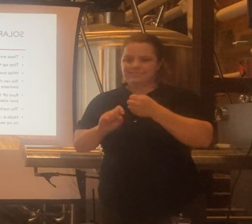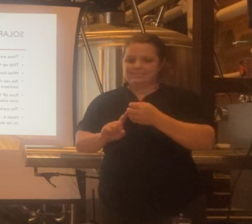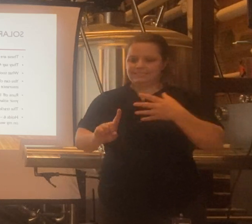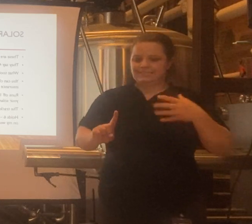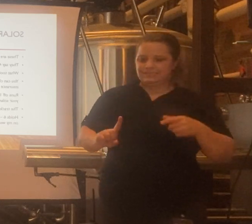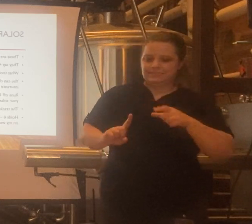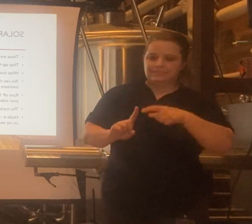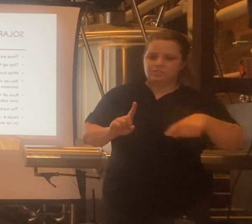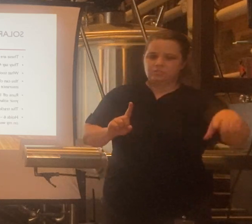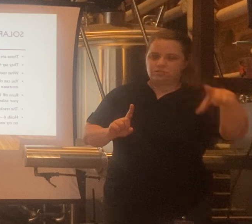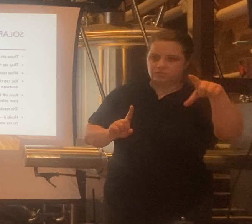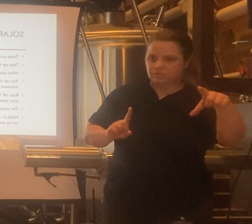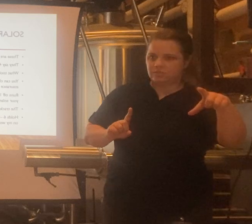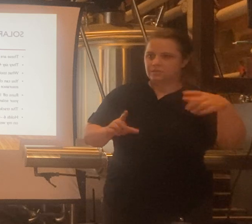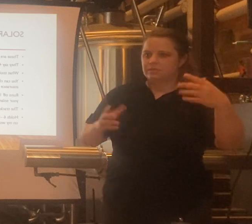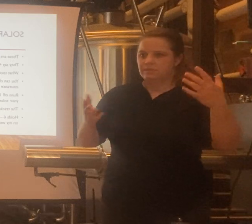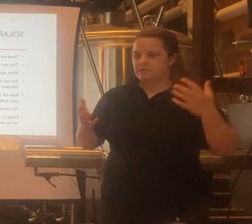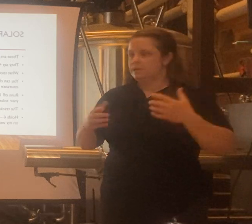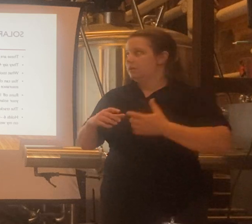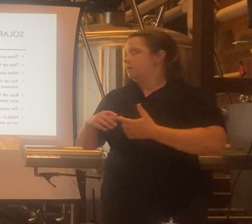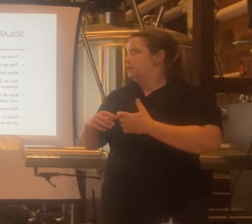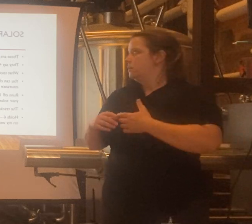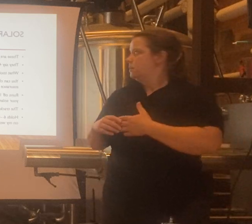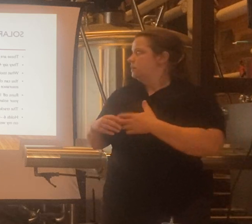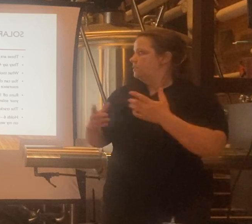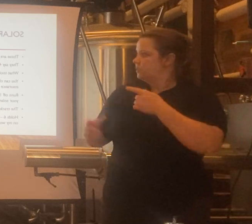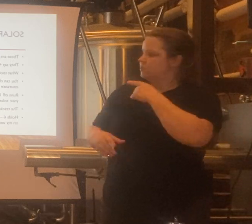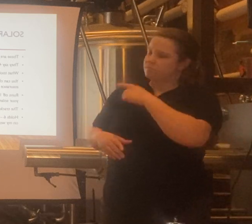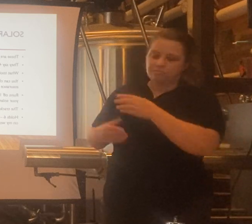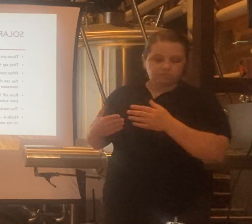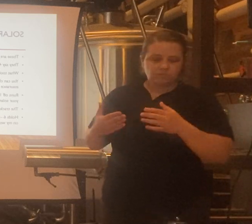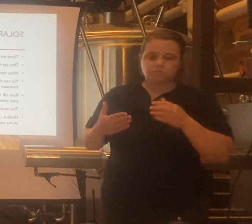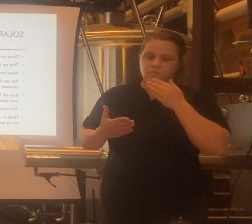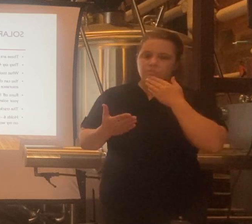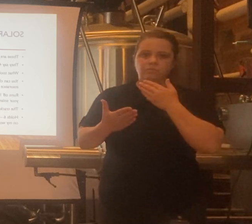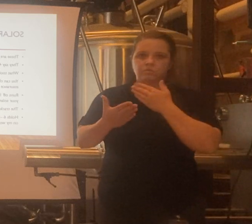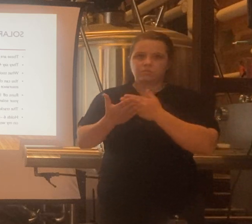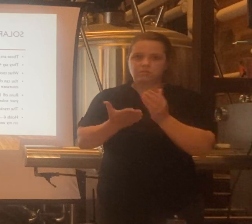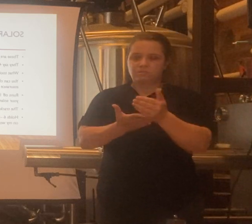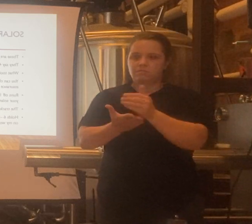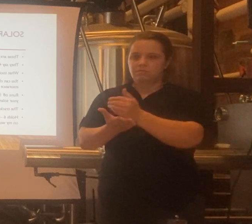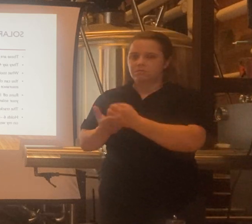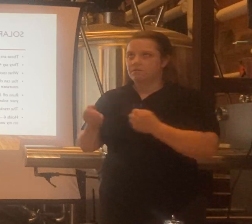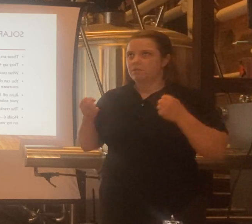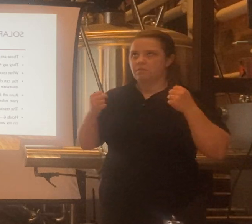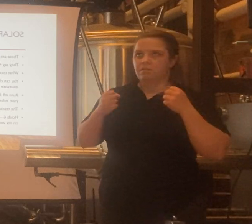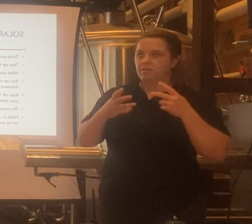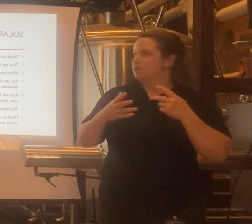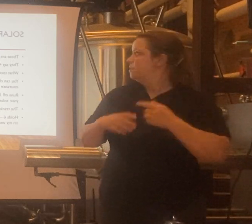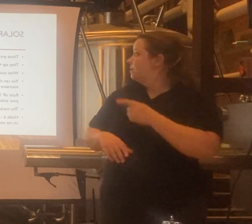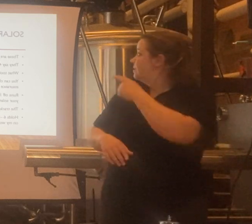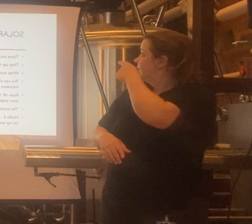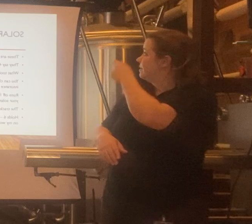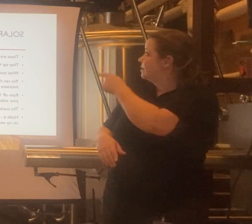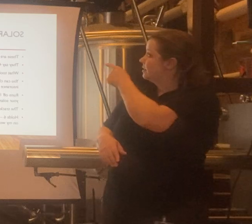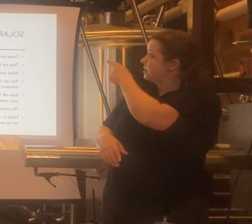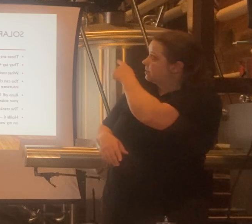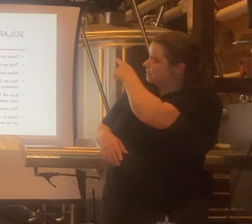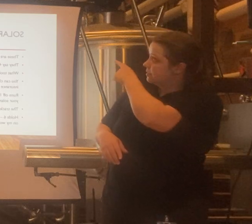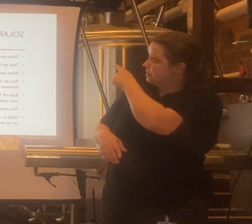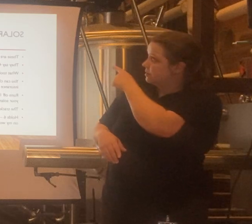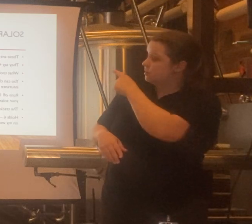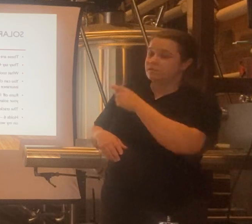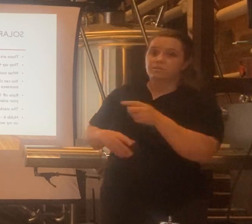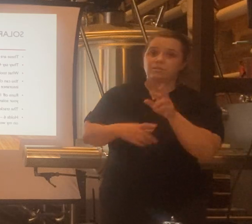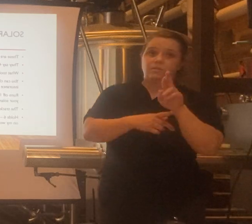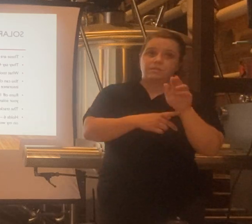might as well use it. But these are really efficient. I really love these things. And there's the Raspberry Pi that set up again that runs or that